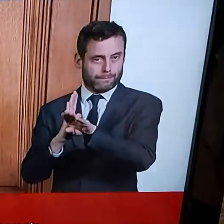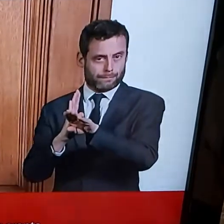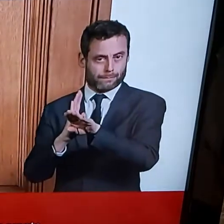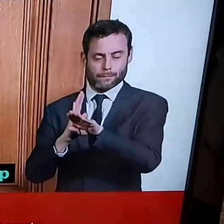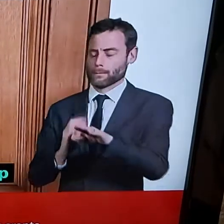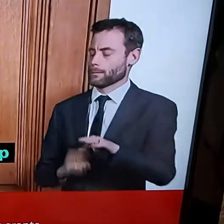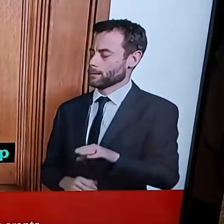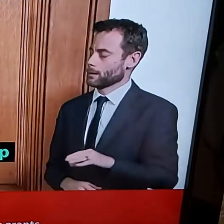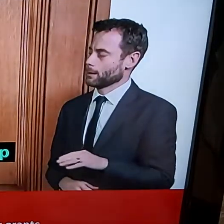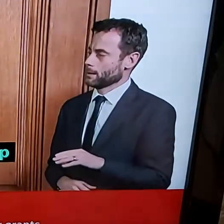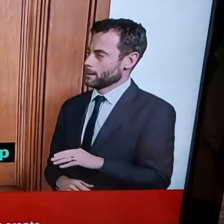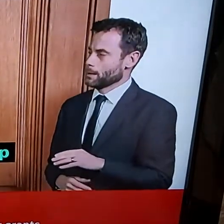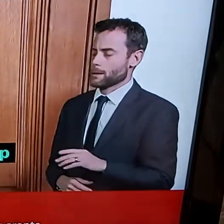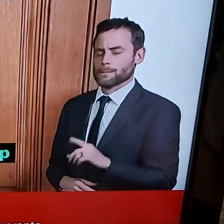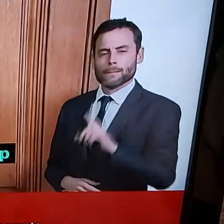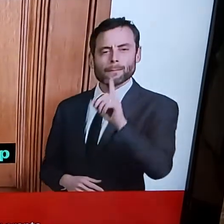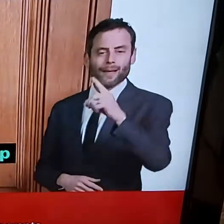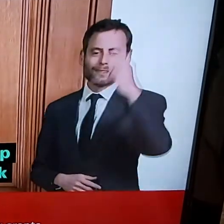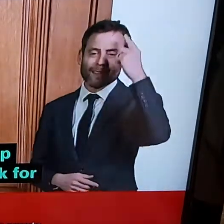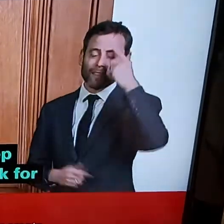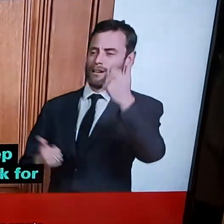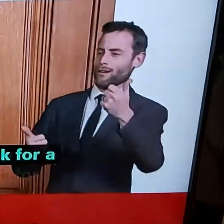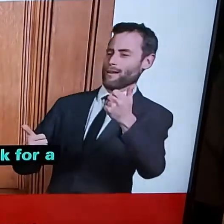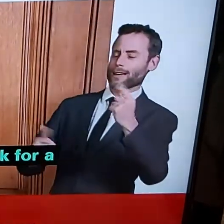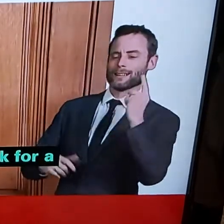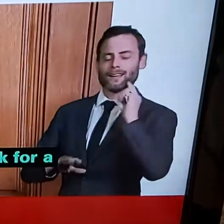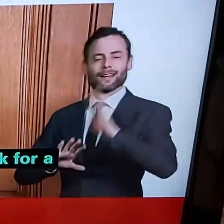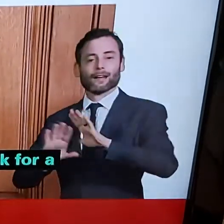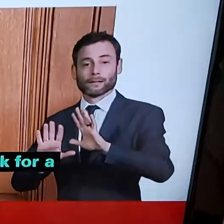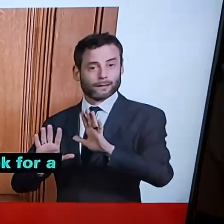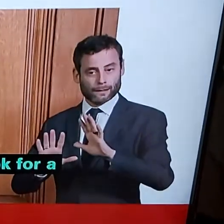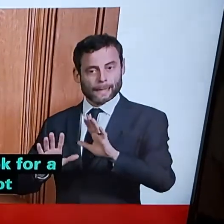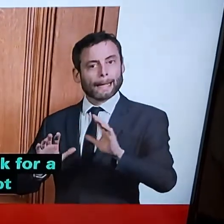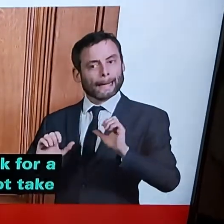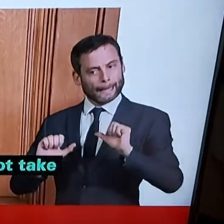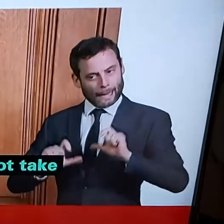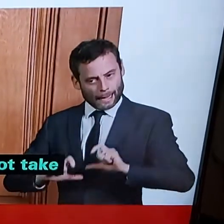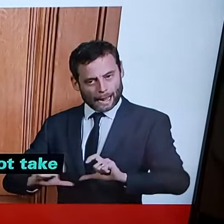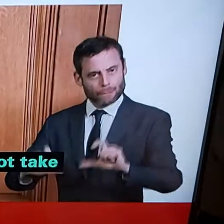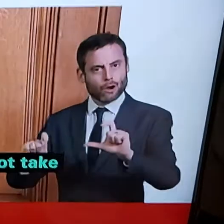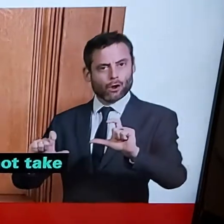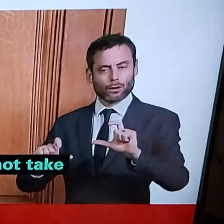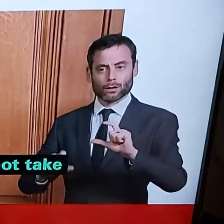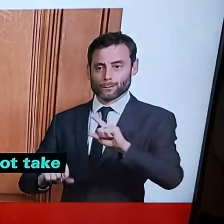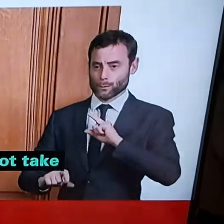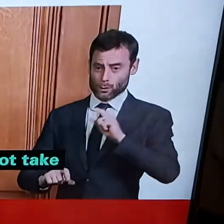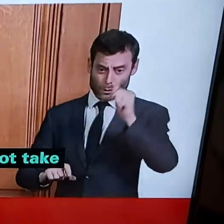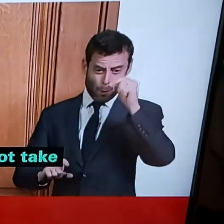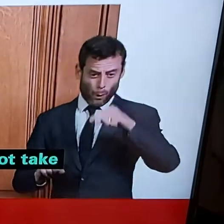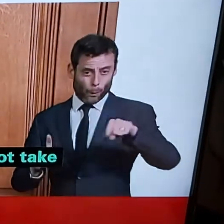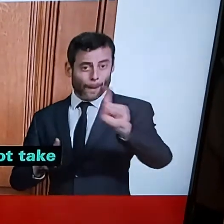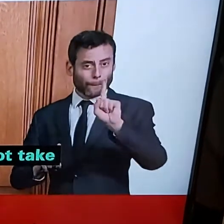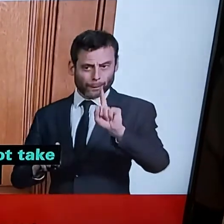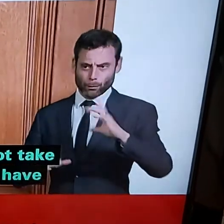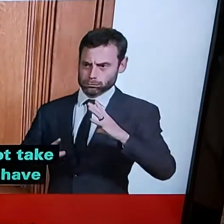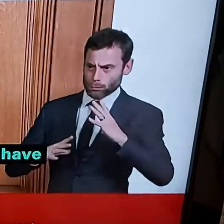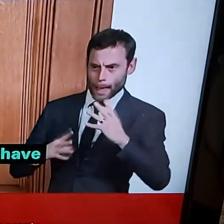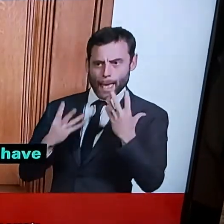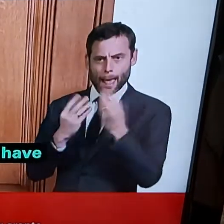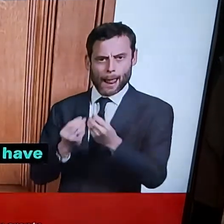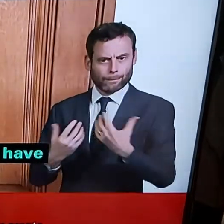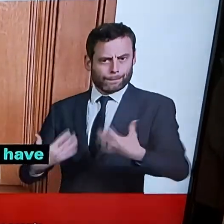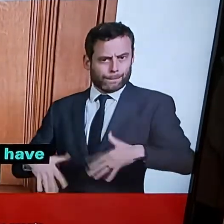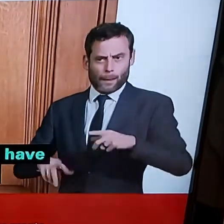we must not take our foot off the pedal. People have been really cooperative, and I think in the last few days the public have